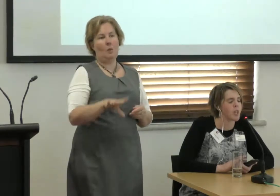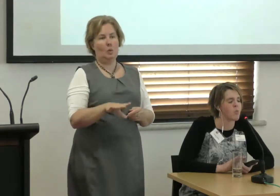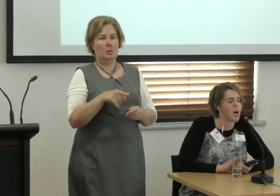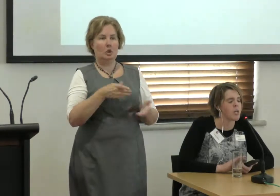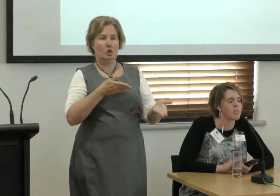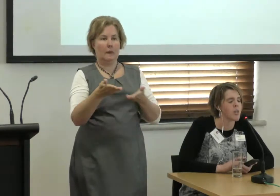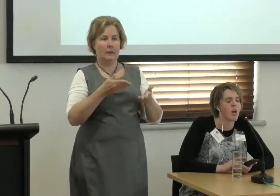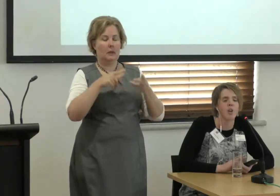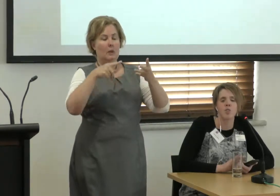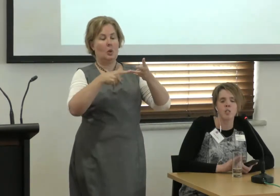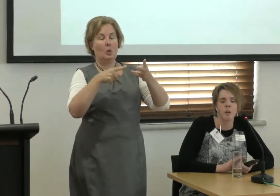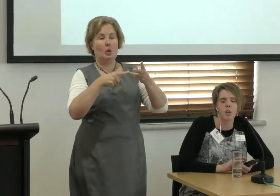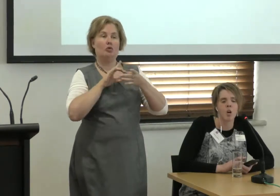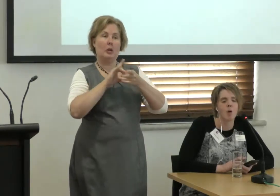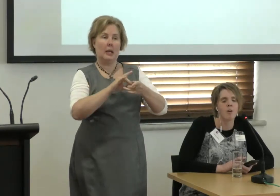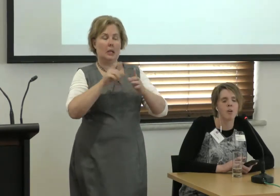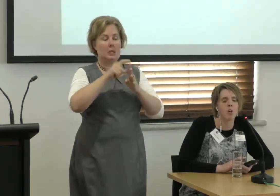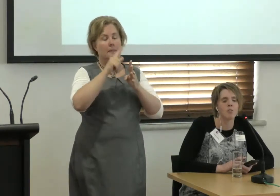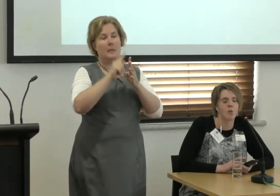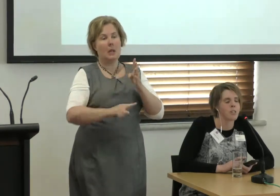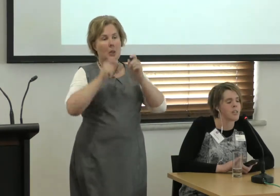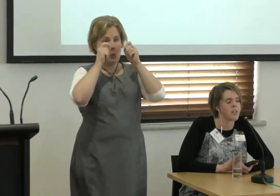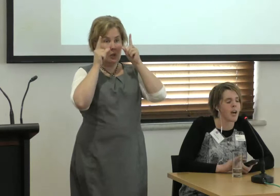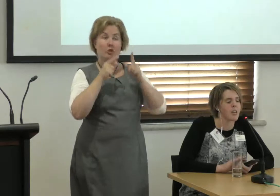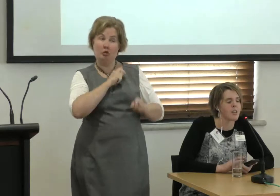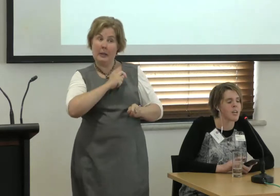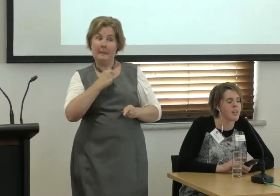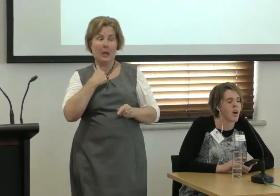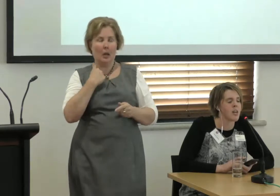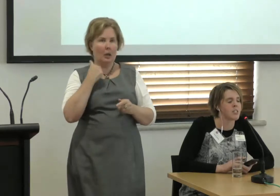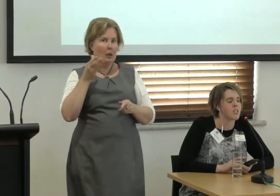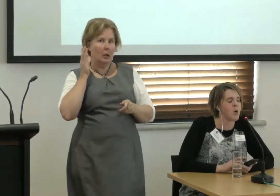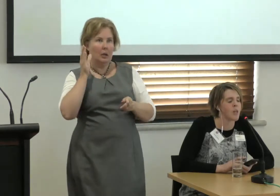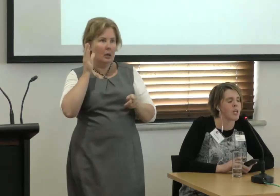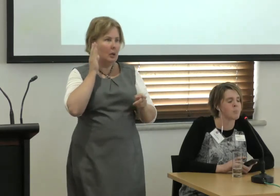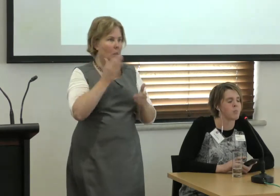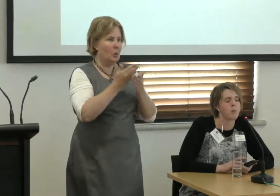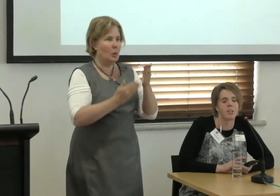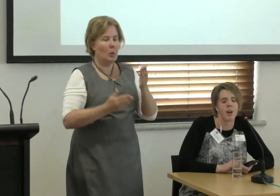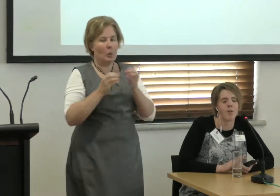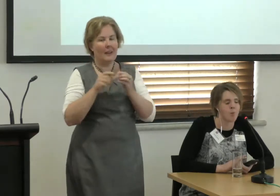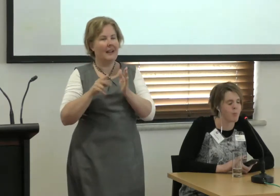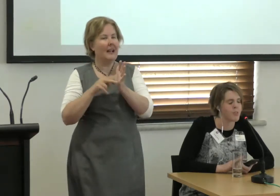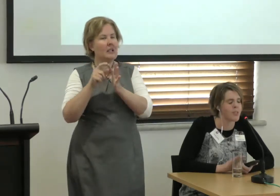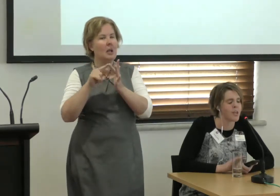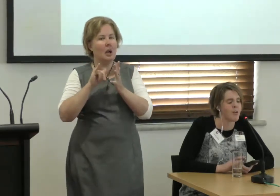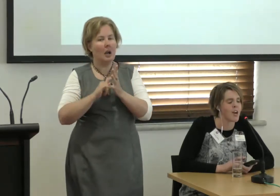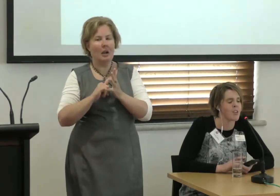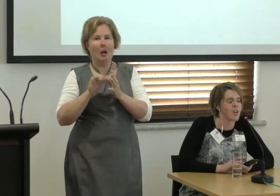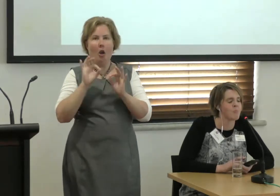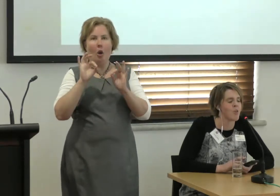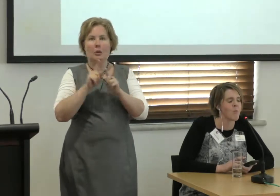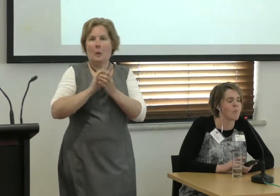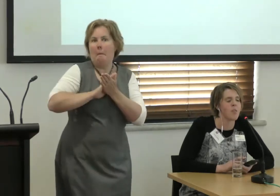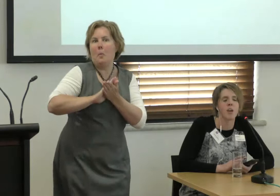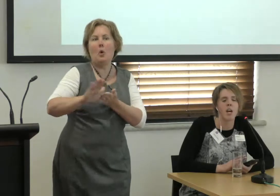disability awareness, and trust me, I'm hearing a lot of stories to indicate that the NDIS is not without its problems in this area either,